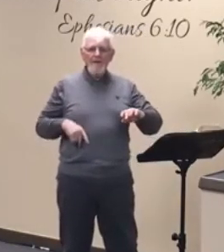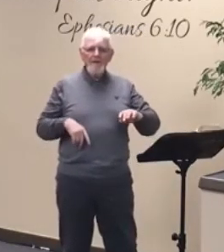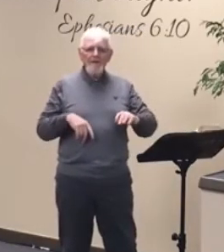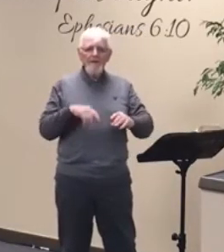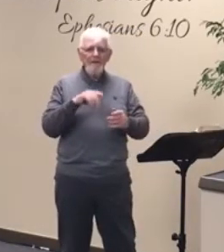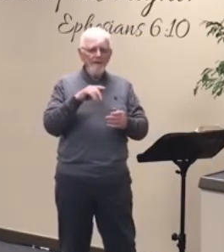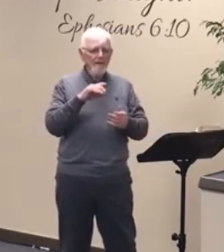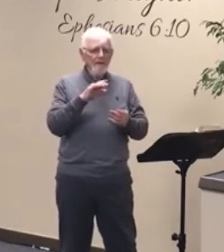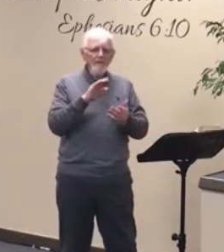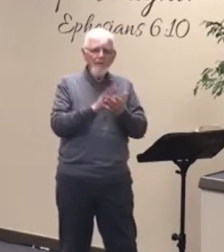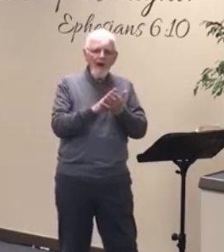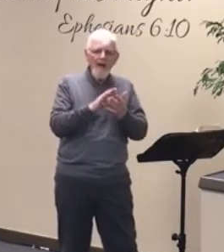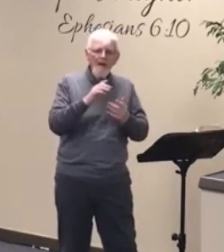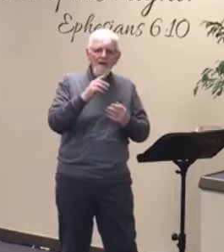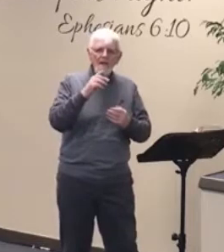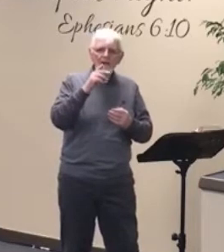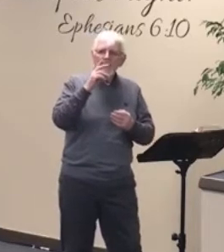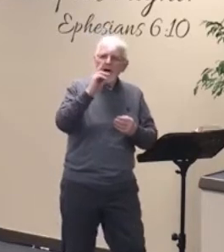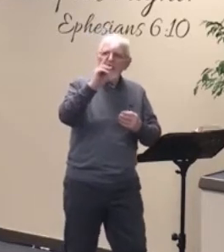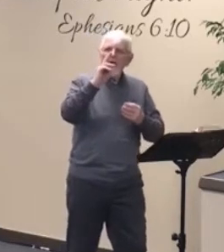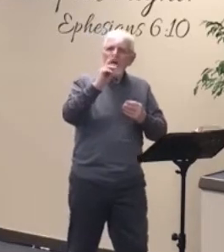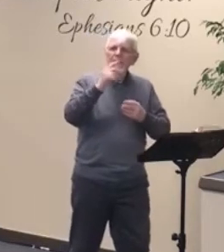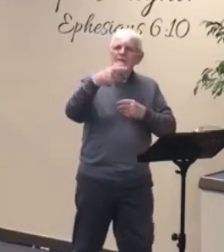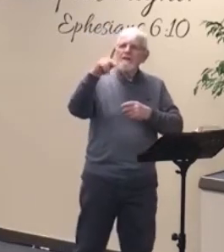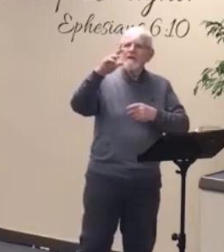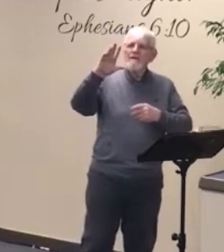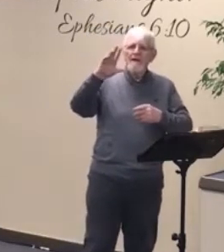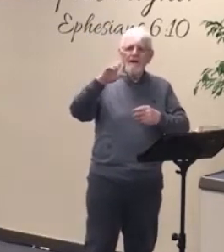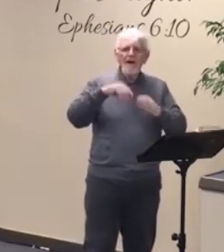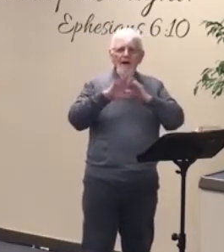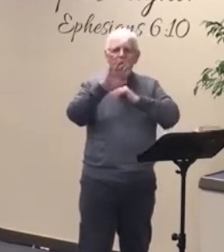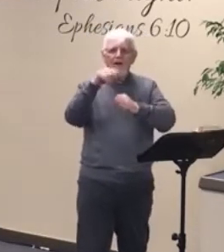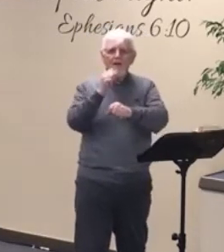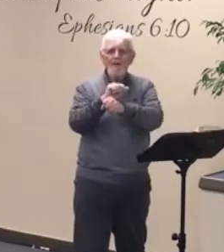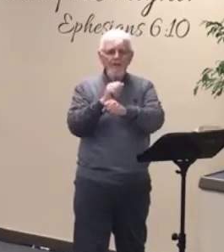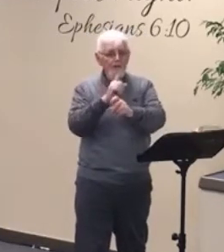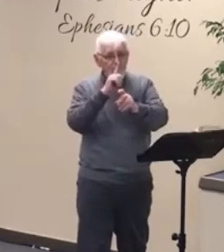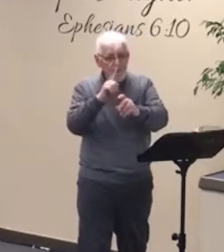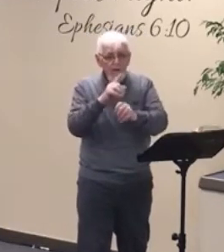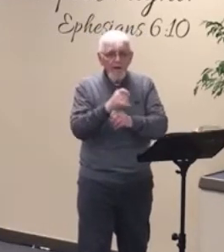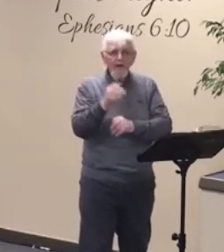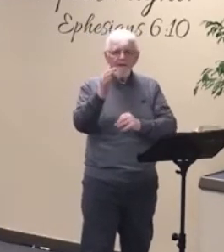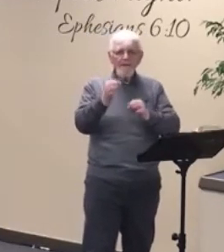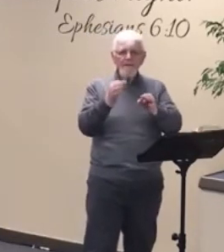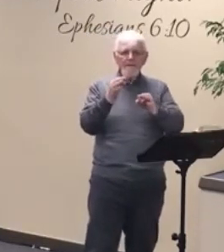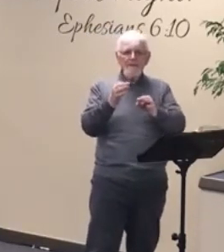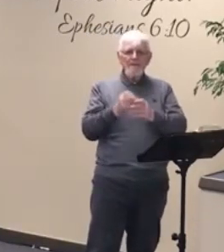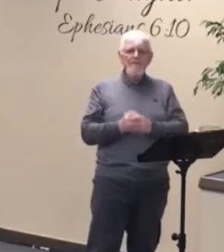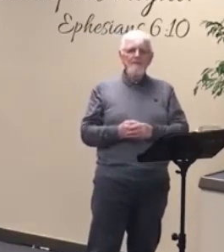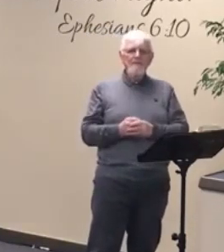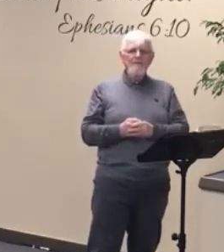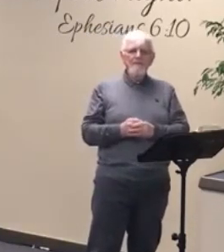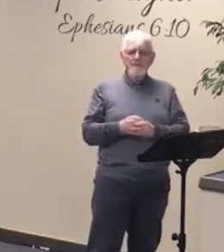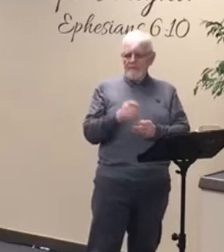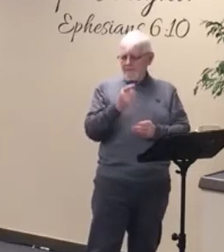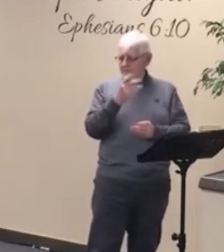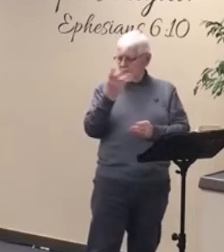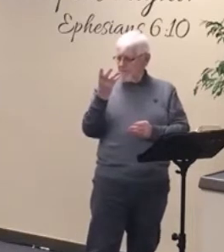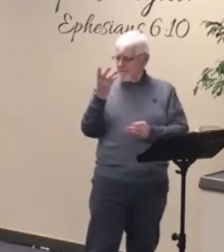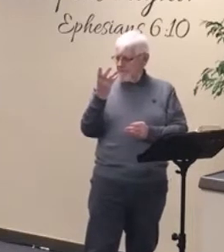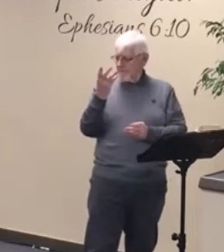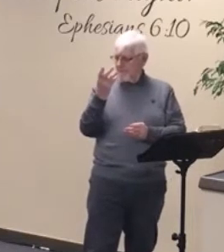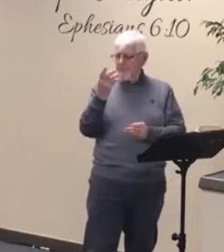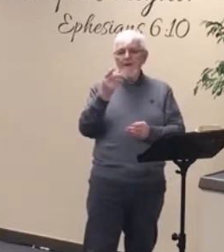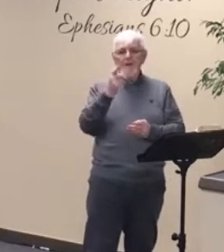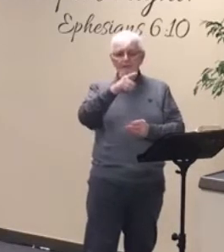praise and extol and honor the King of heaven, all whose works are truth and his ways judgment, and those, this is Nebuchadnezzar's conclusion,